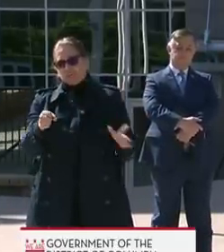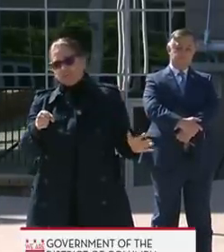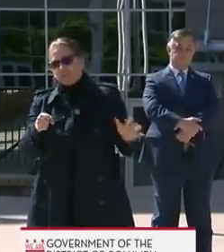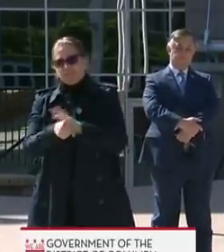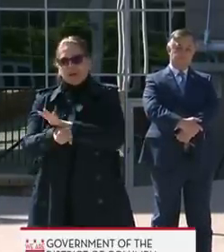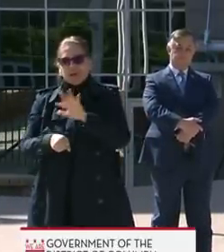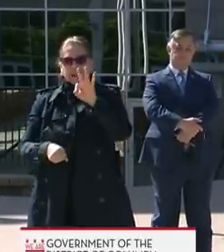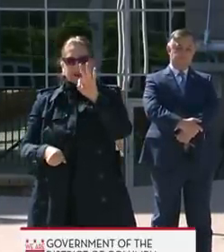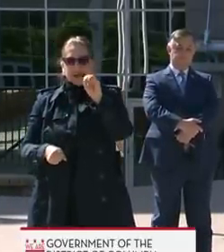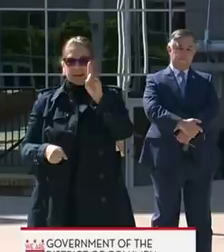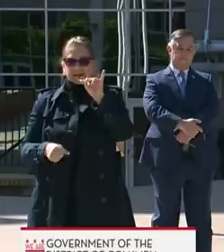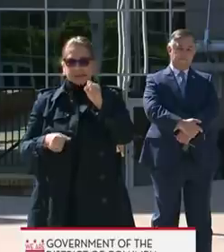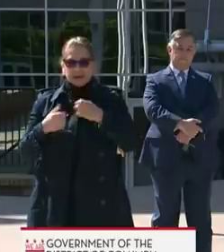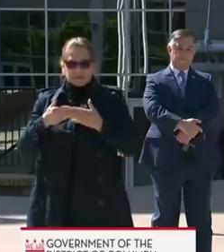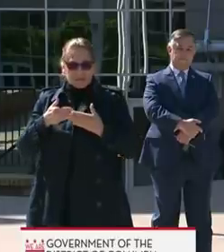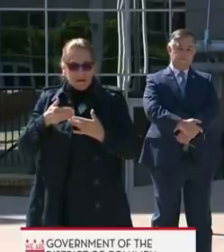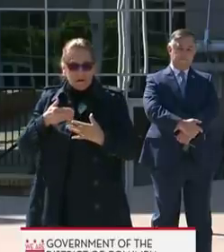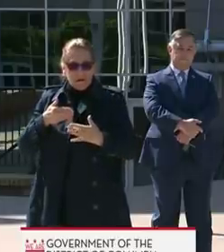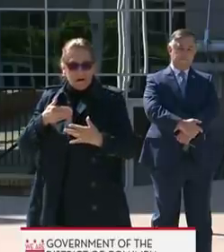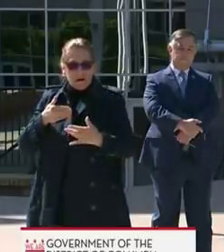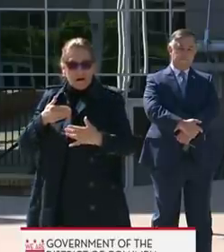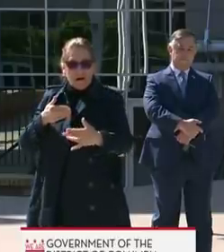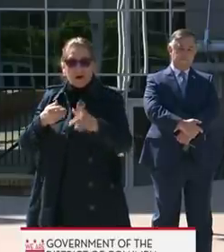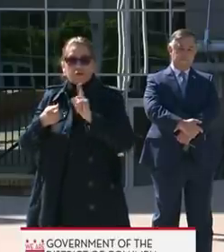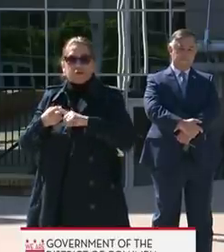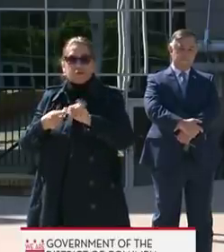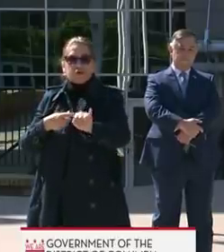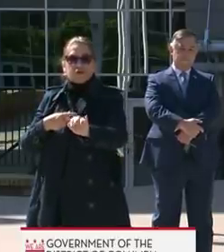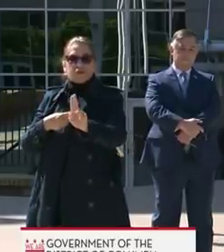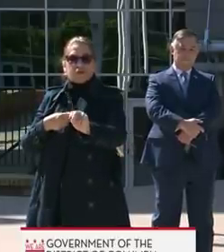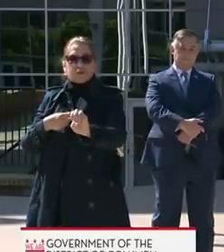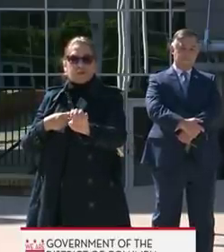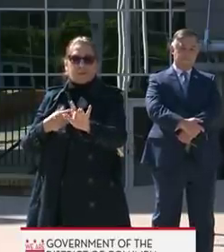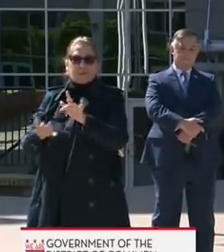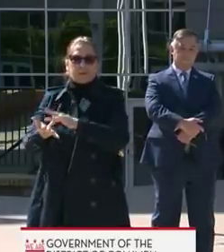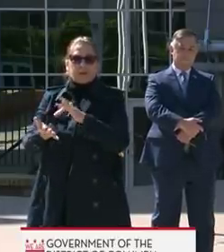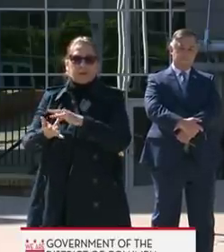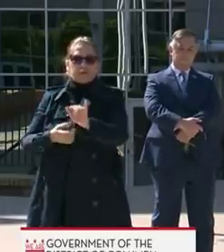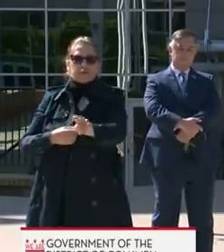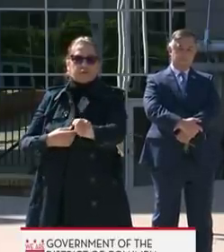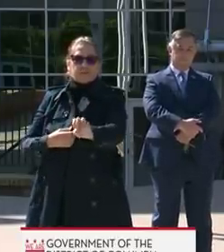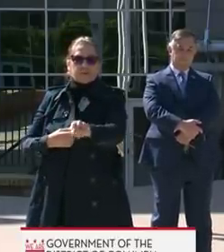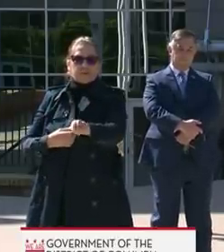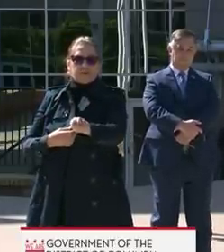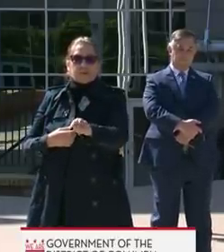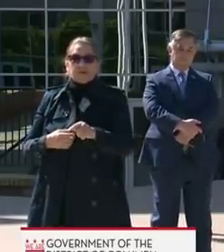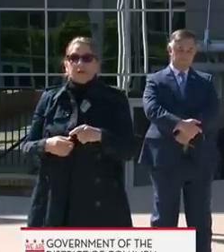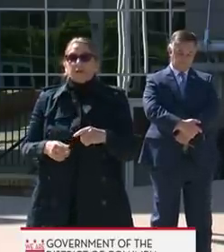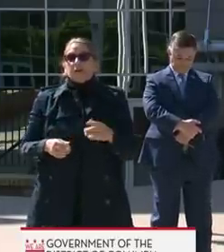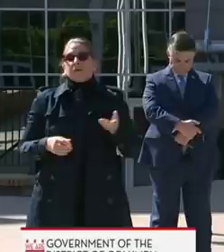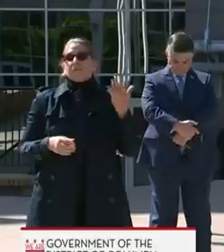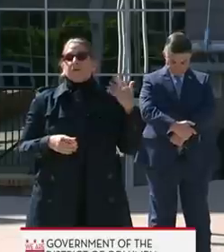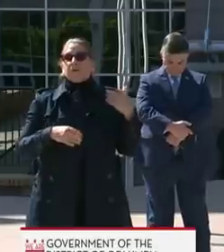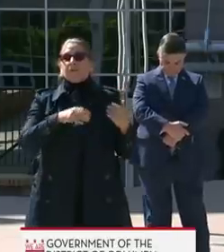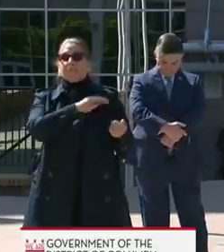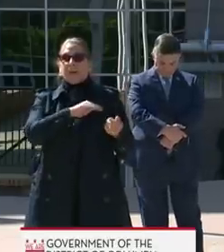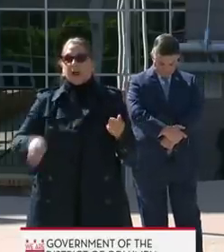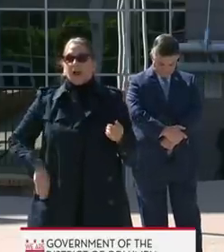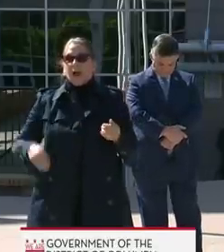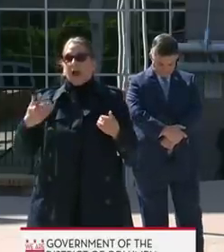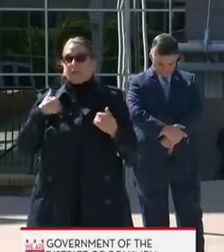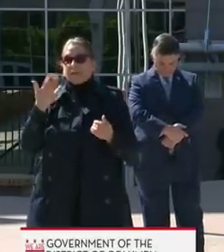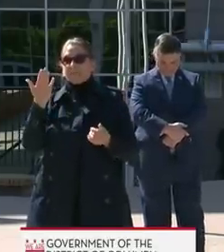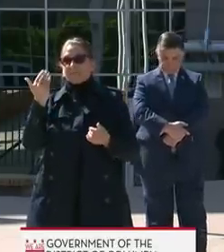says that the Mayor has 15 days and then has to come to the council. On March 17th, we expanded that, I believe, to 45 days. Now we're doubling it